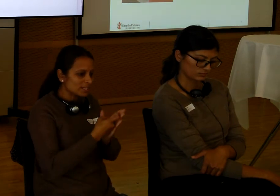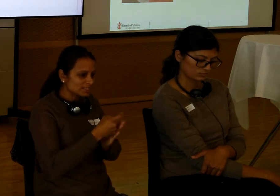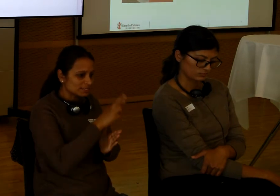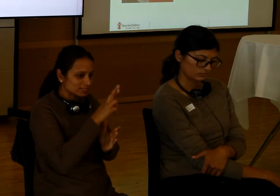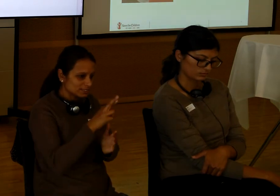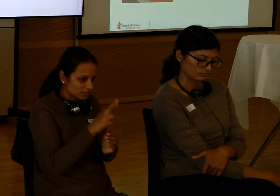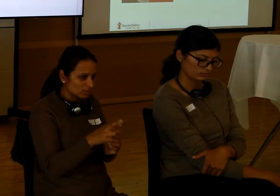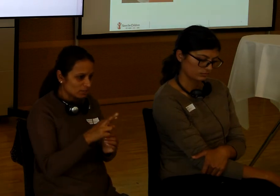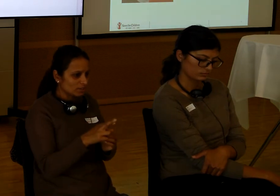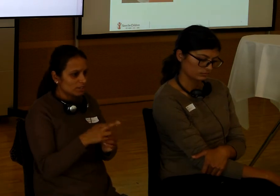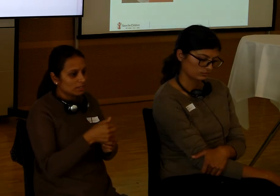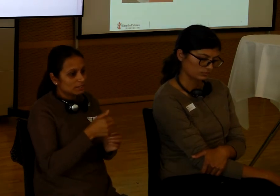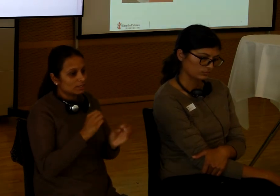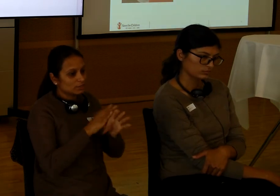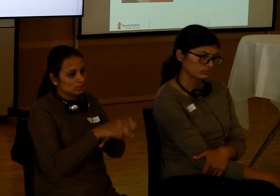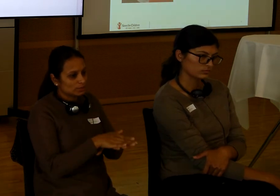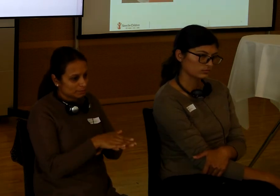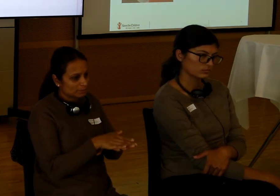teacher trainings.